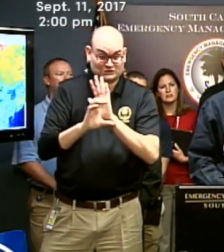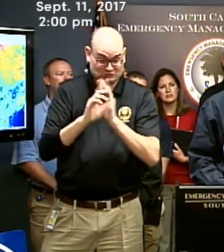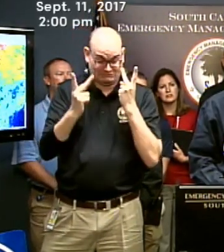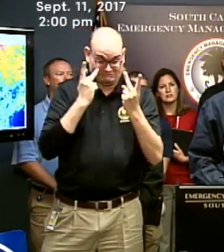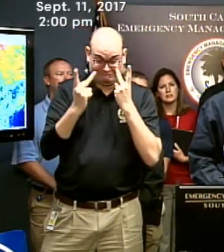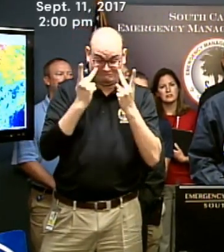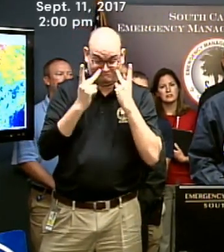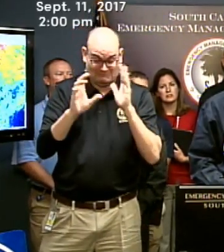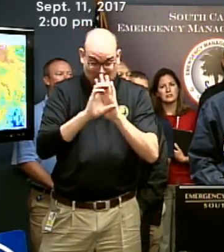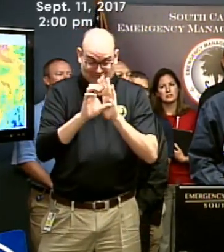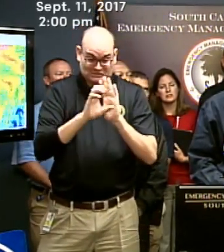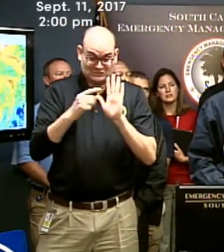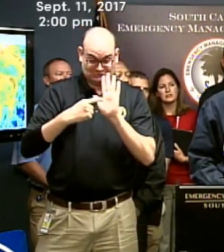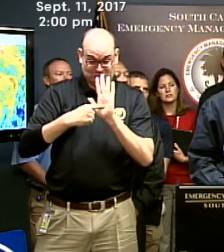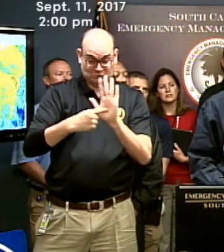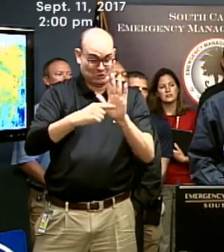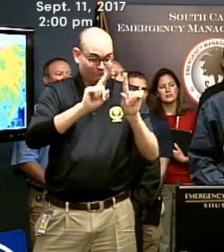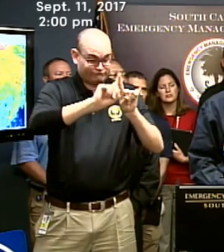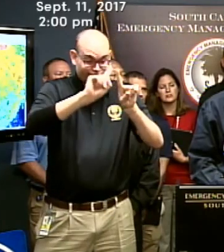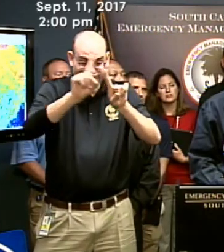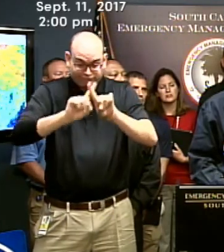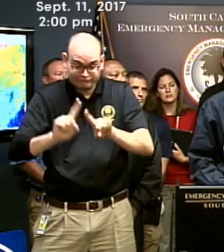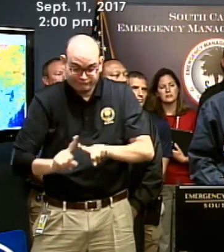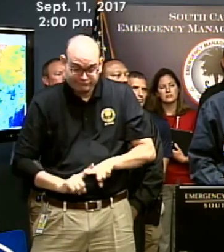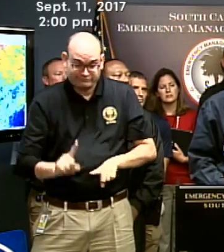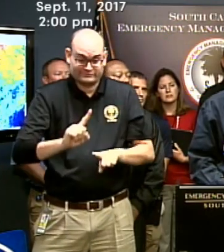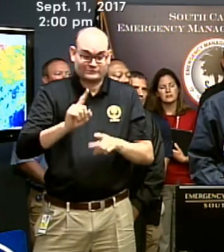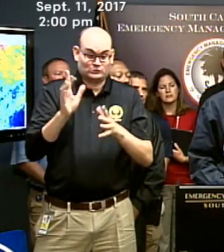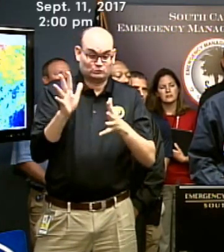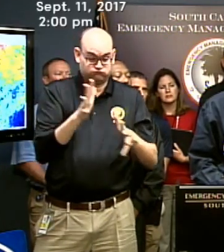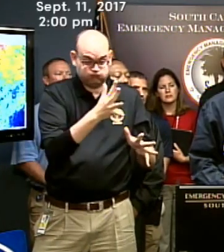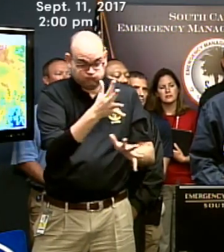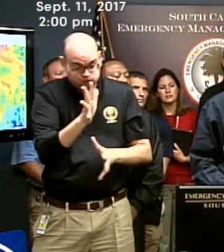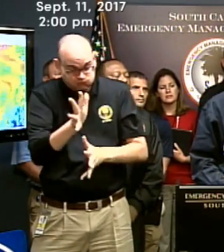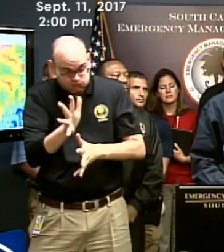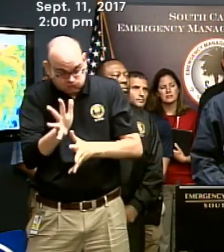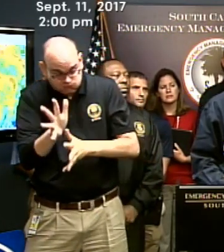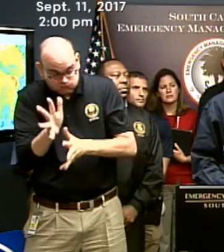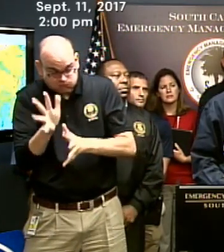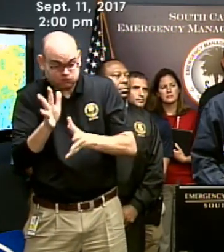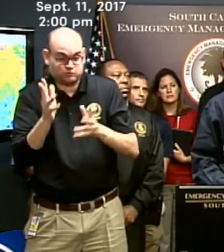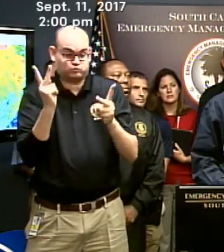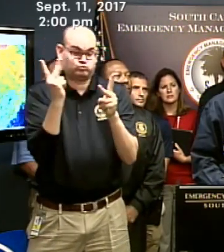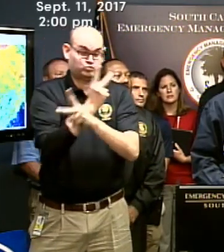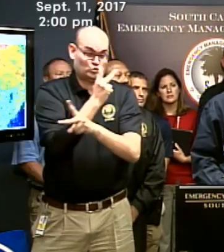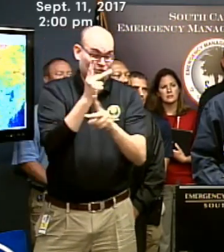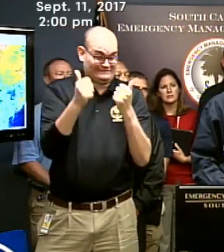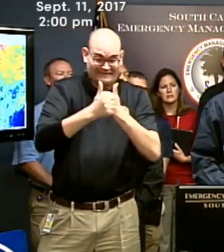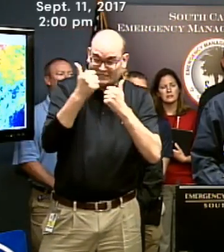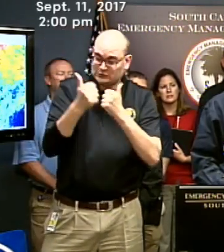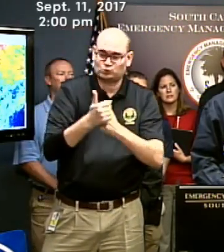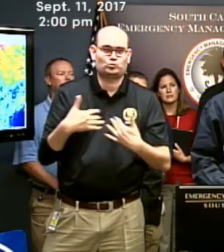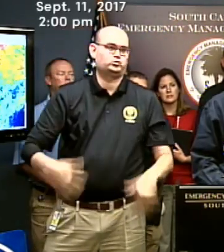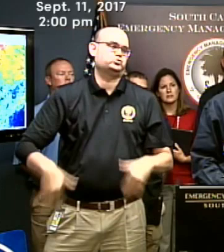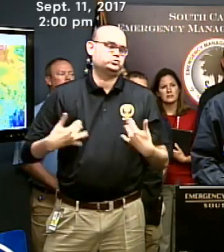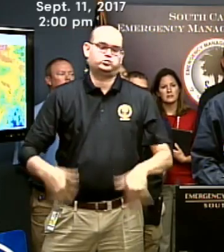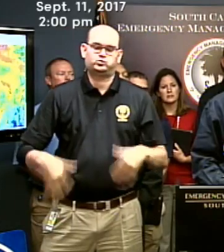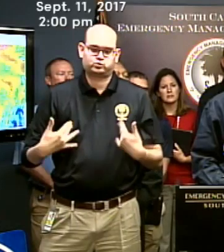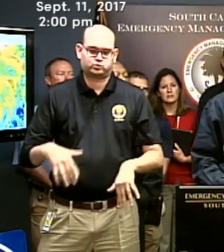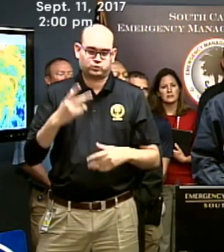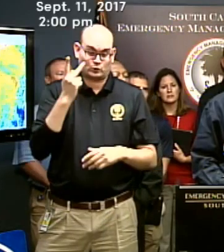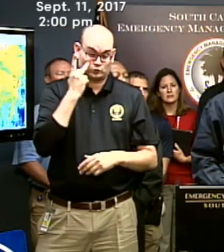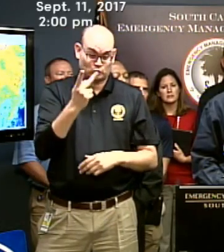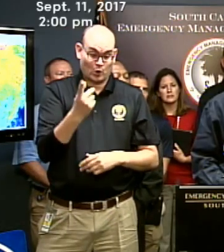reports. The high winds will also be dangerous. We've seen a video of law enforcement at Edisto Beach,